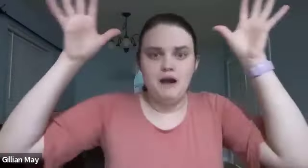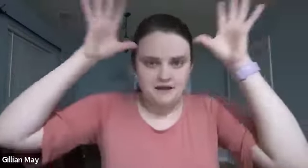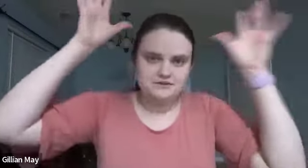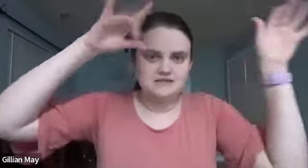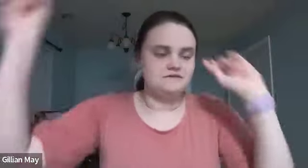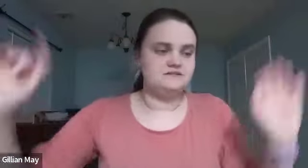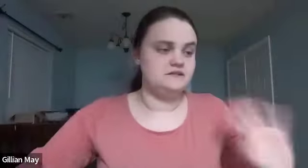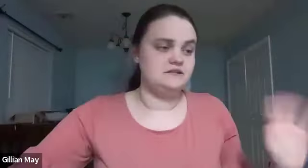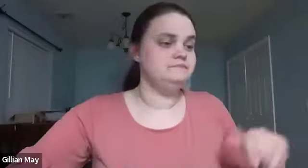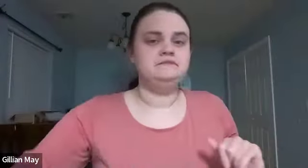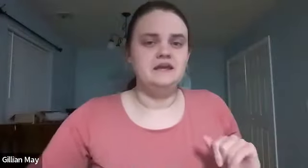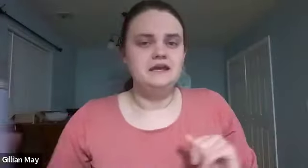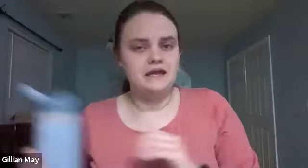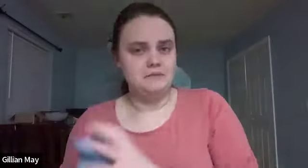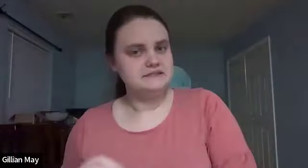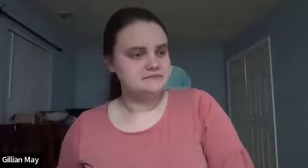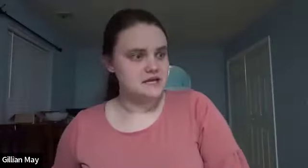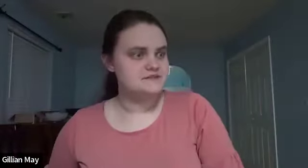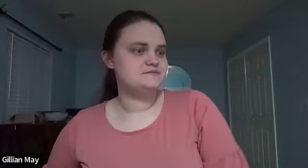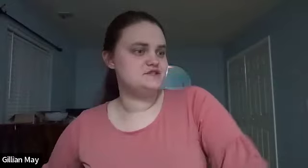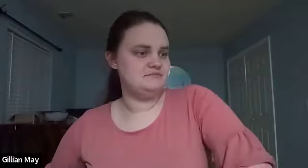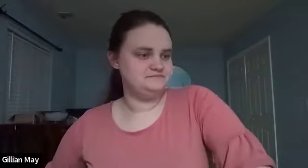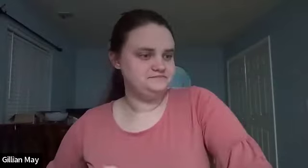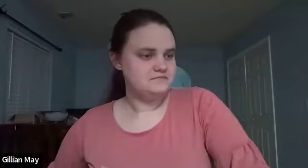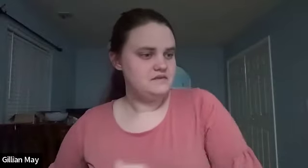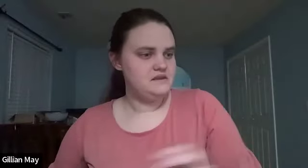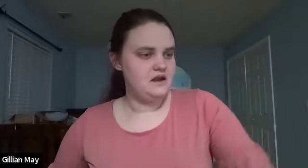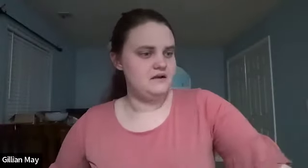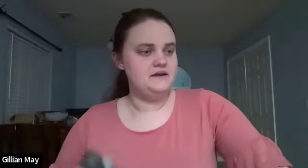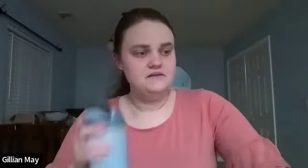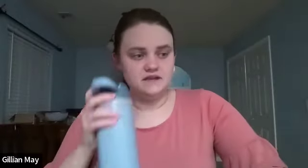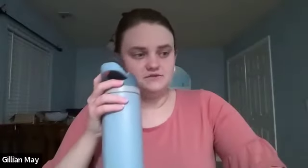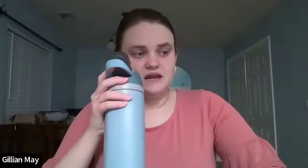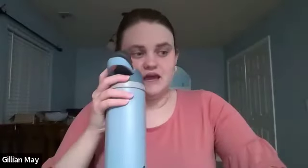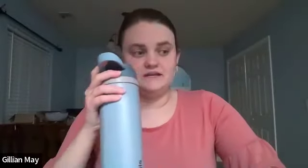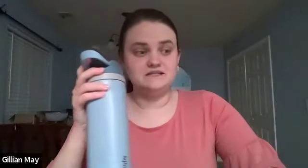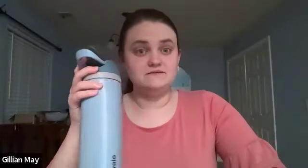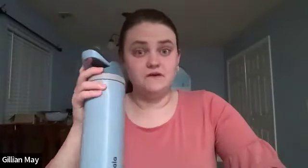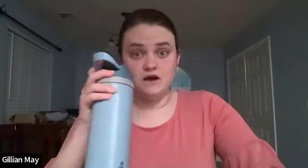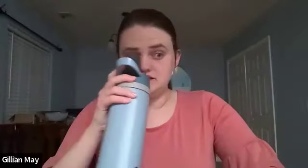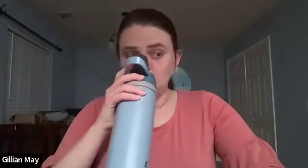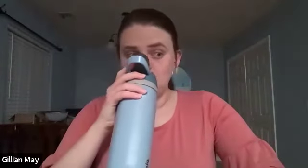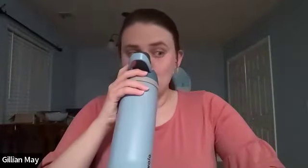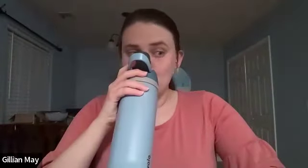I use that vice versa. It happens sometimes. So, all right. The next one I have is fox.